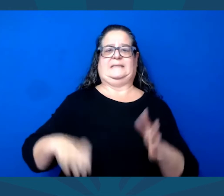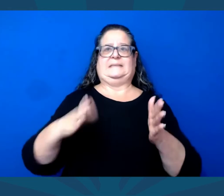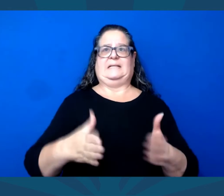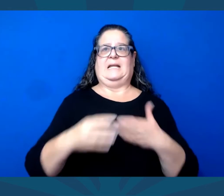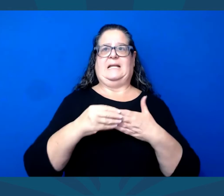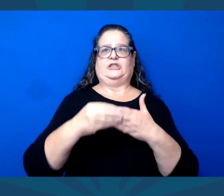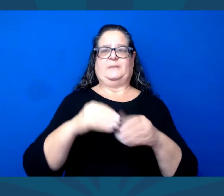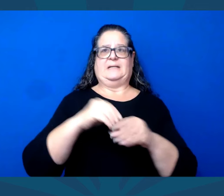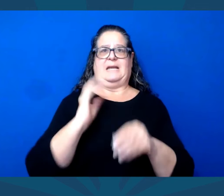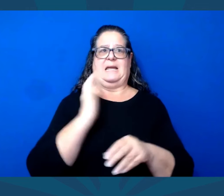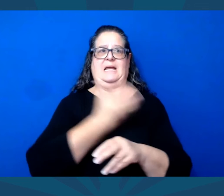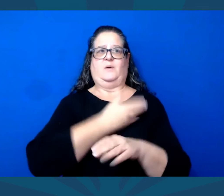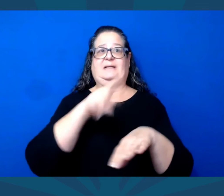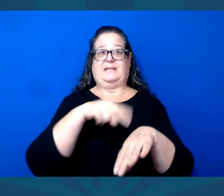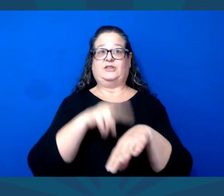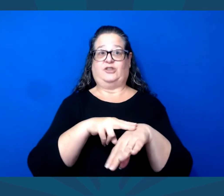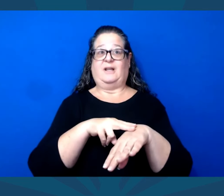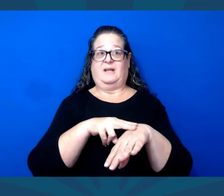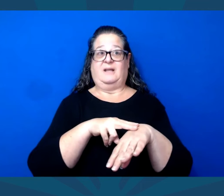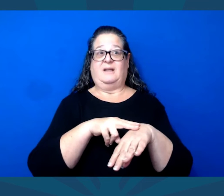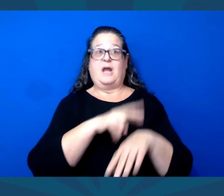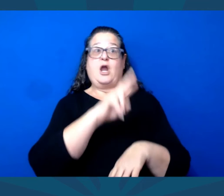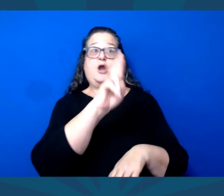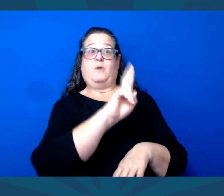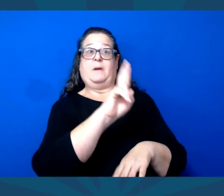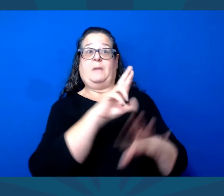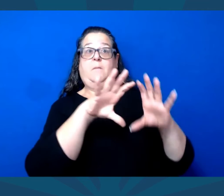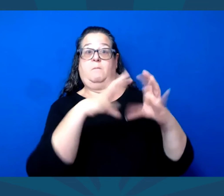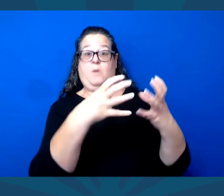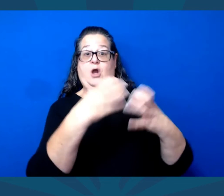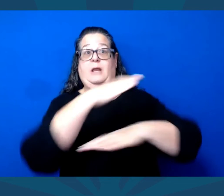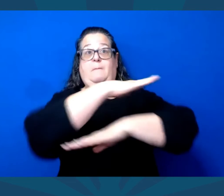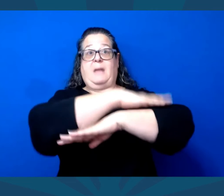a desperate need for Christian leadership in our nation.